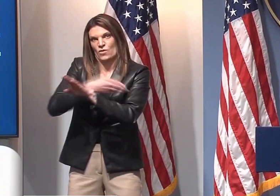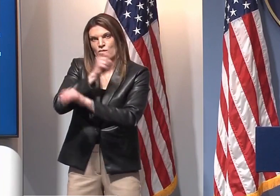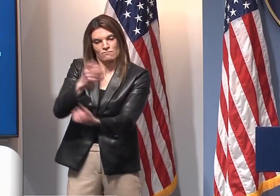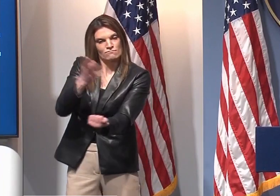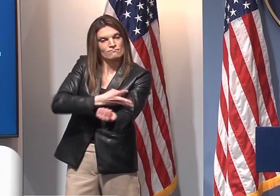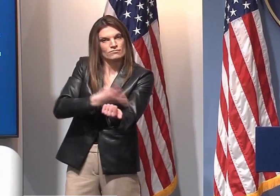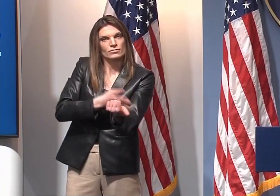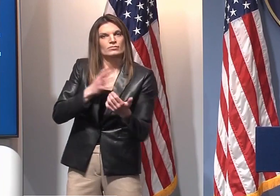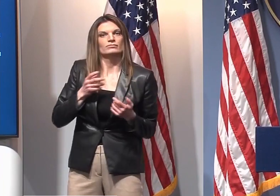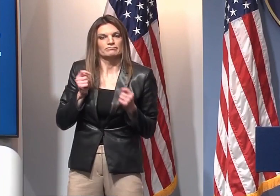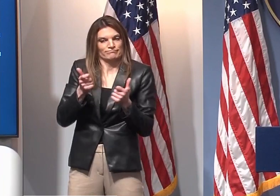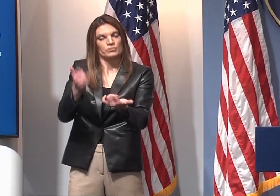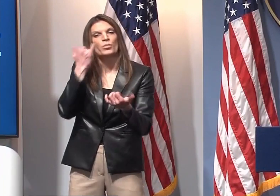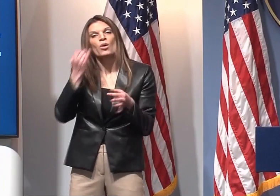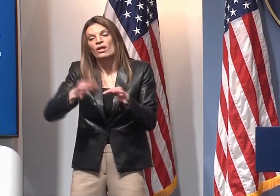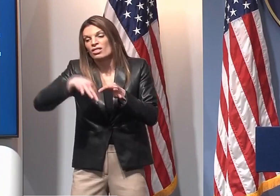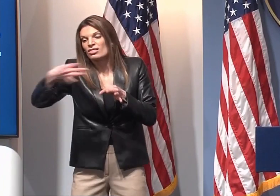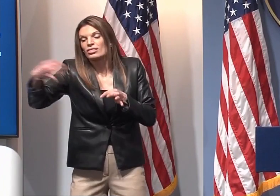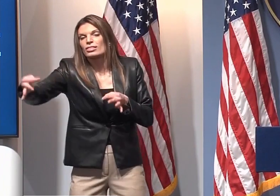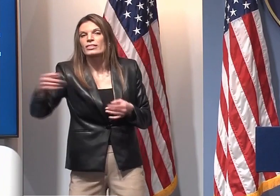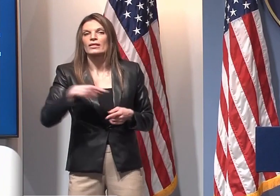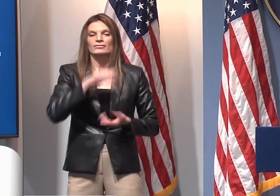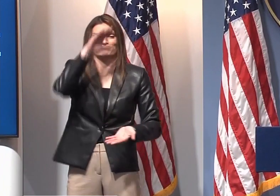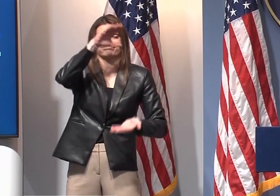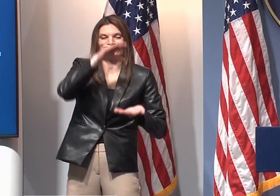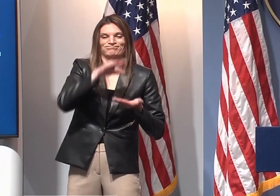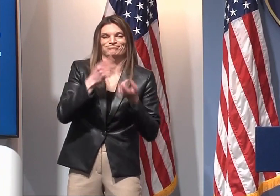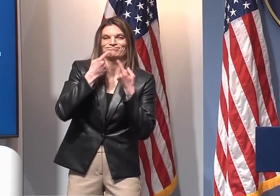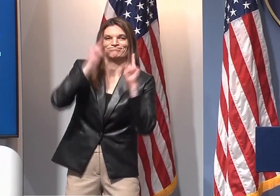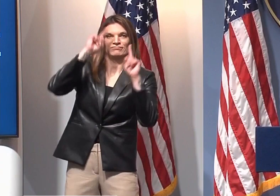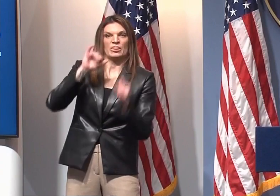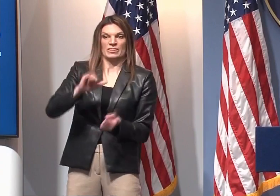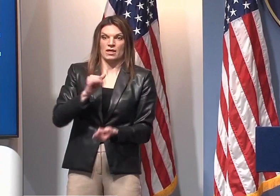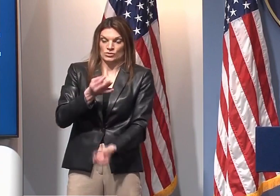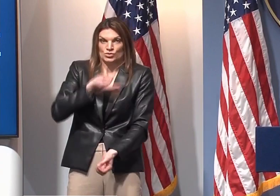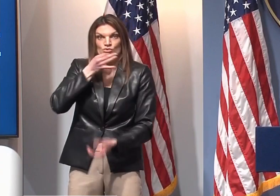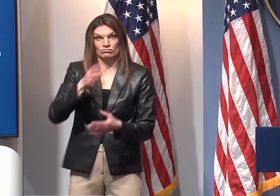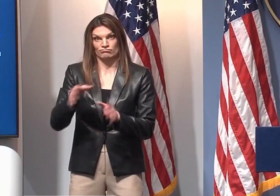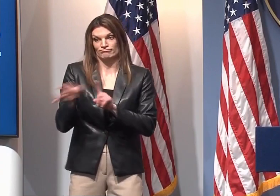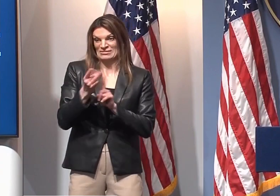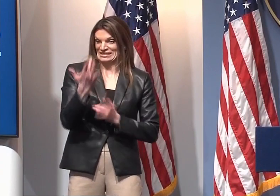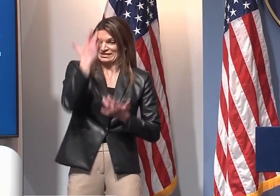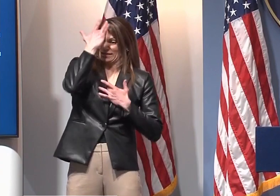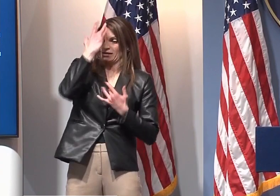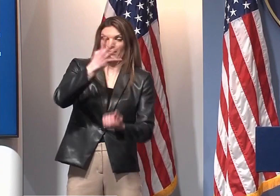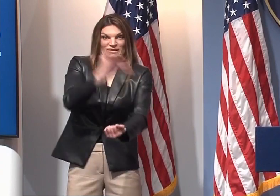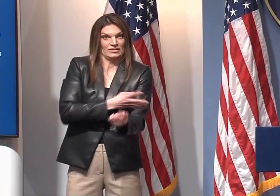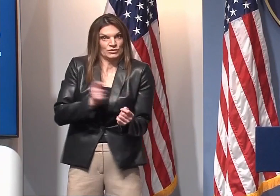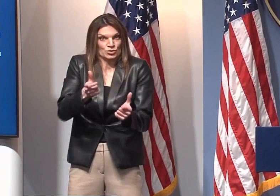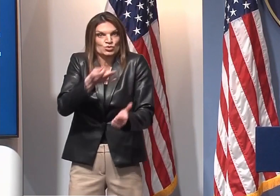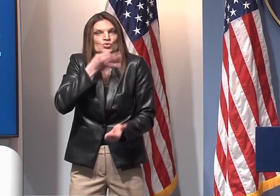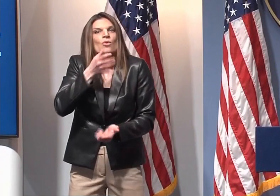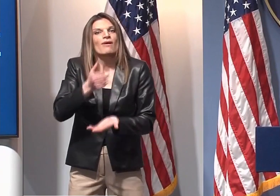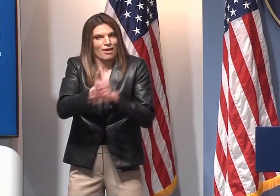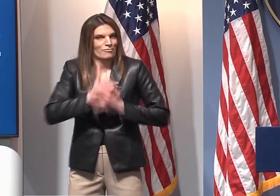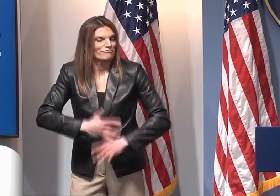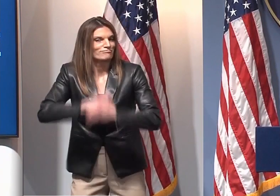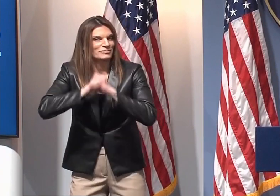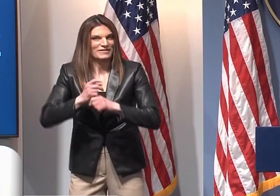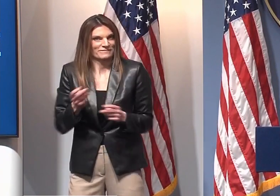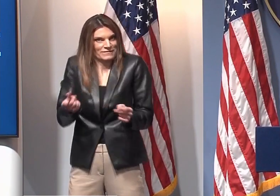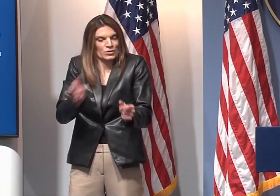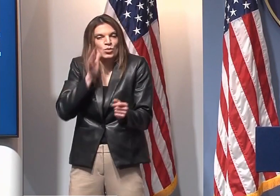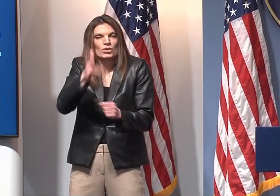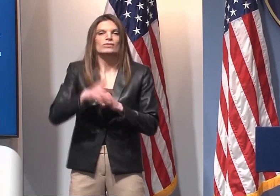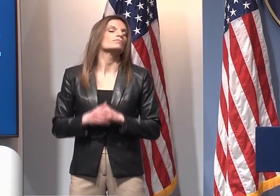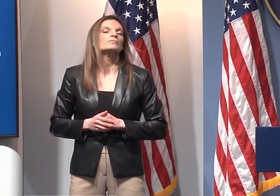michigan.gov/COVID therapy, to find out more. There are over 70 sites that are providing these monoclonal antibodies in at least 37 counties